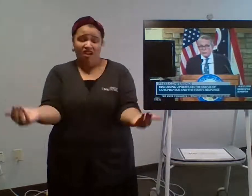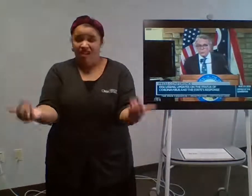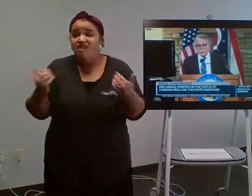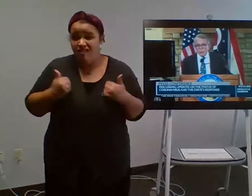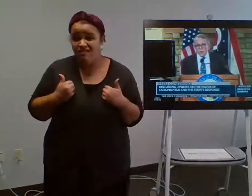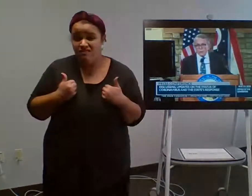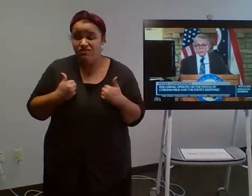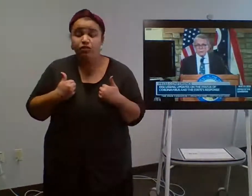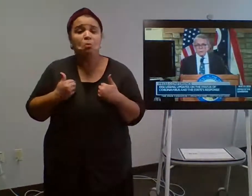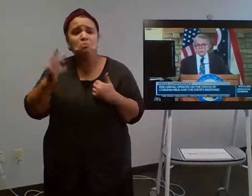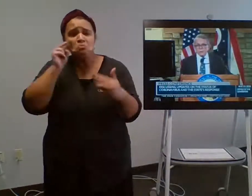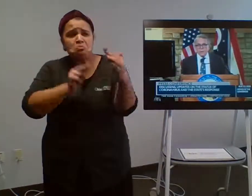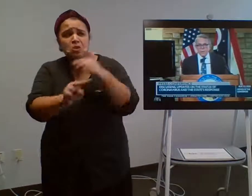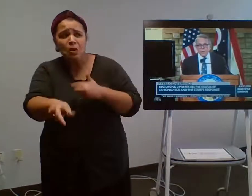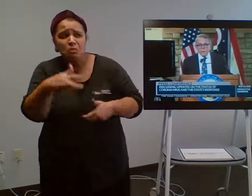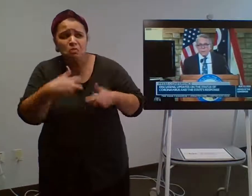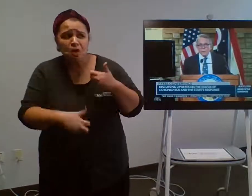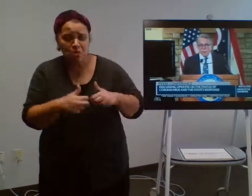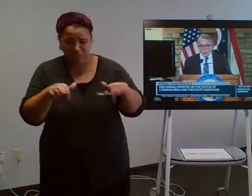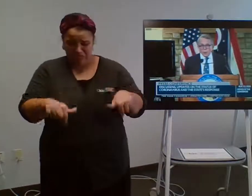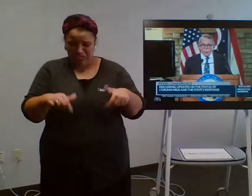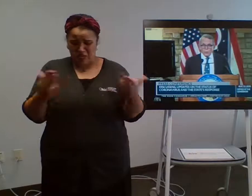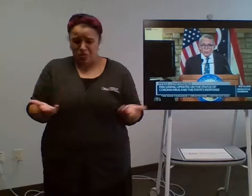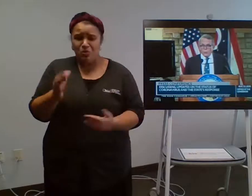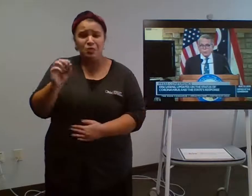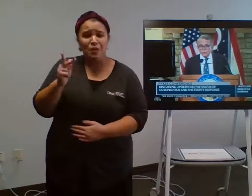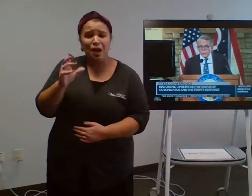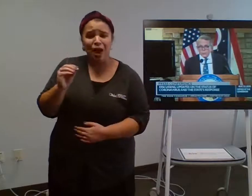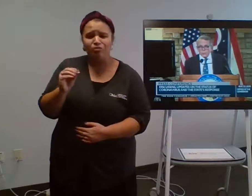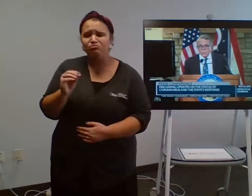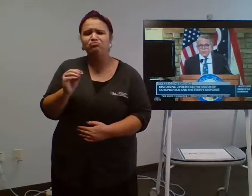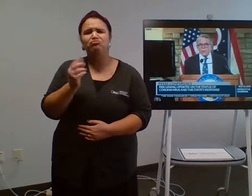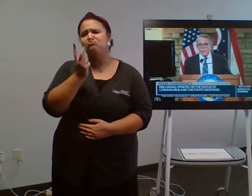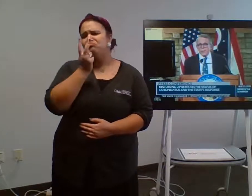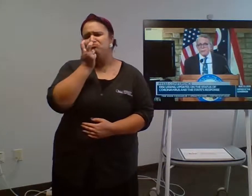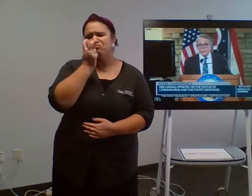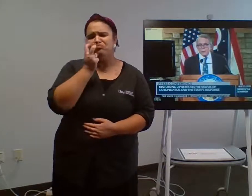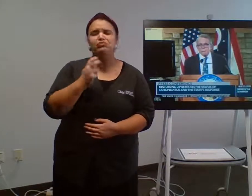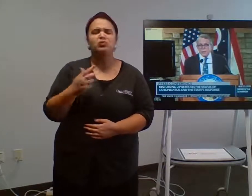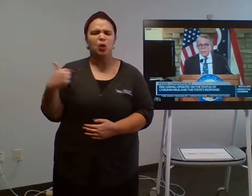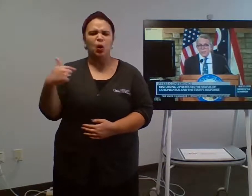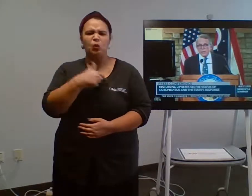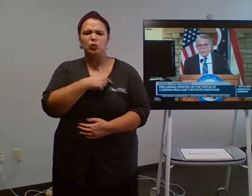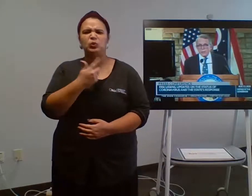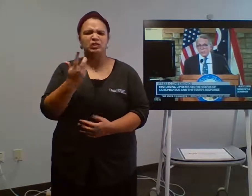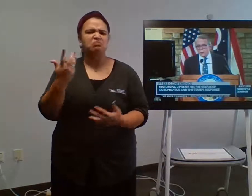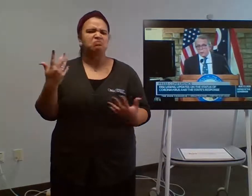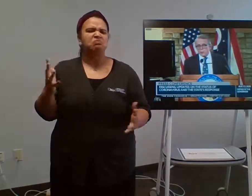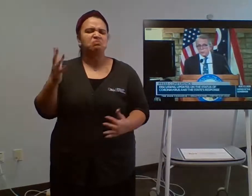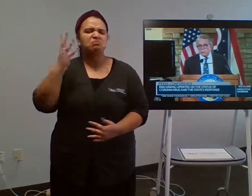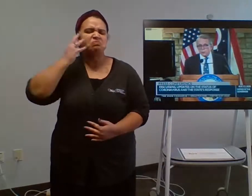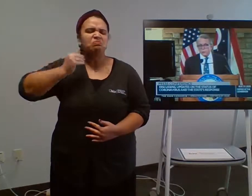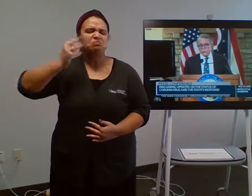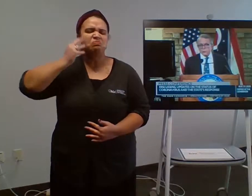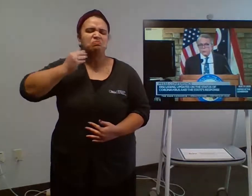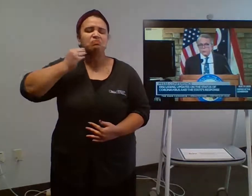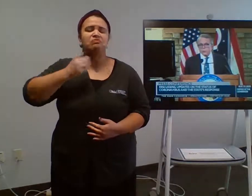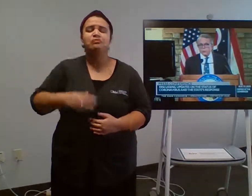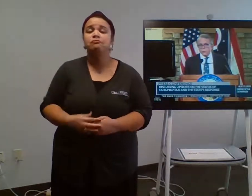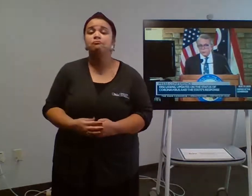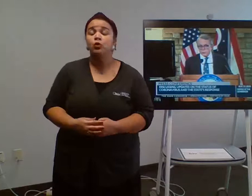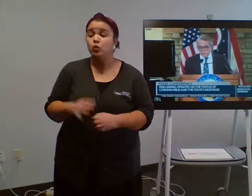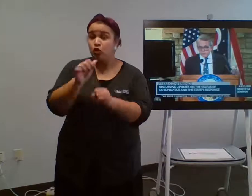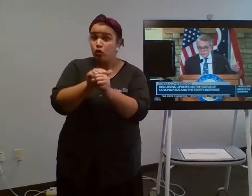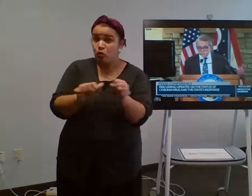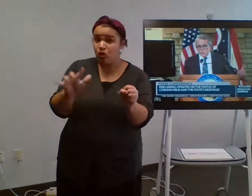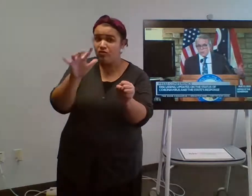don't feel we're going to have a problem in Ohio at all. We know how to do this. And I think, again, because of the coronavirus, people are going